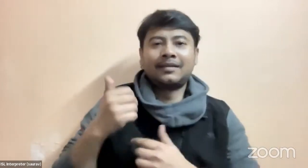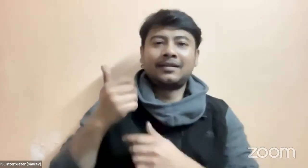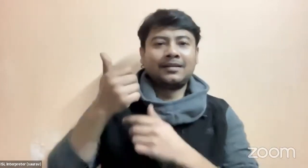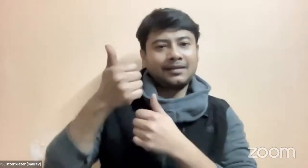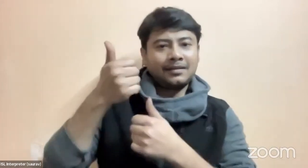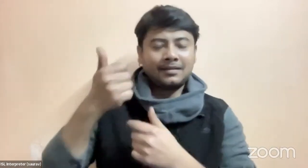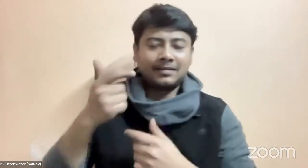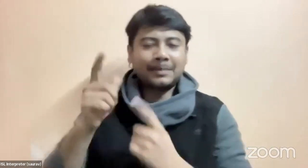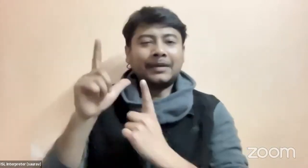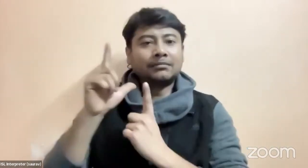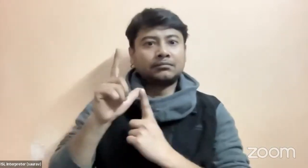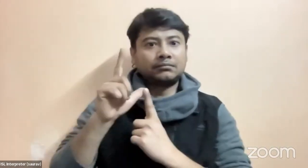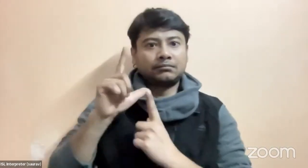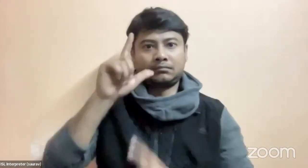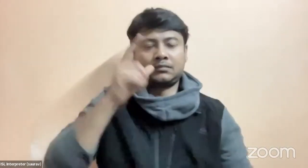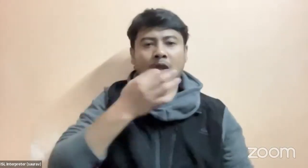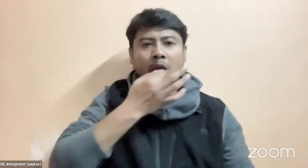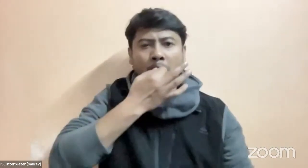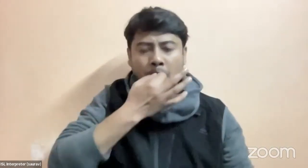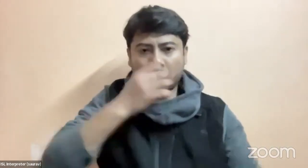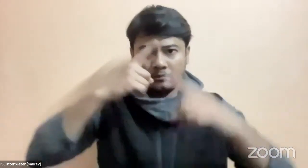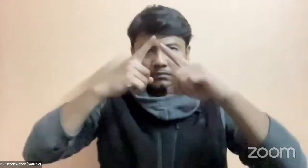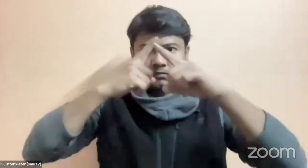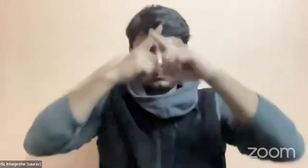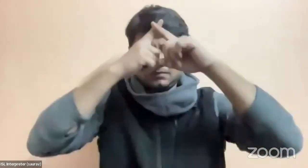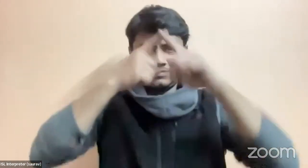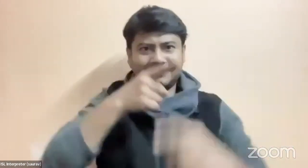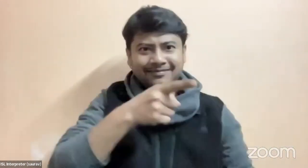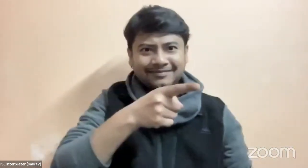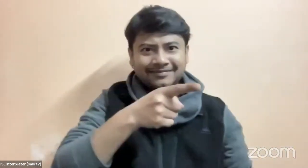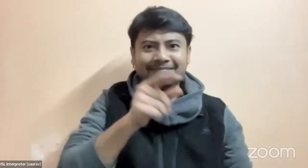equal to commander in chief devotee.